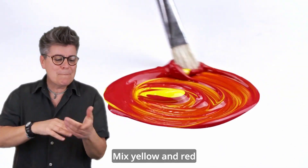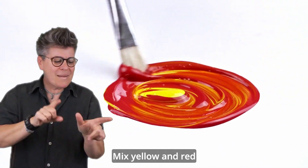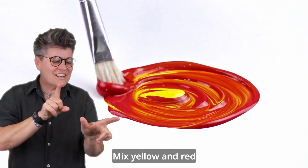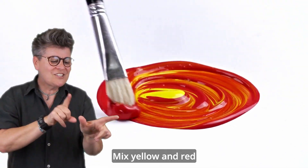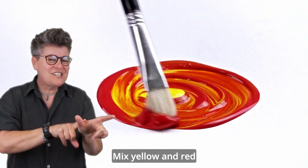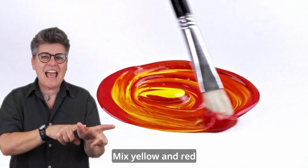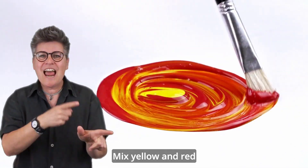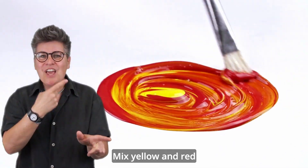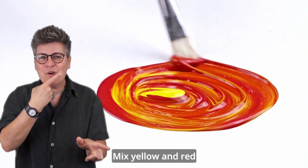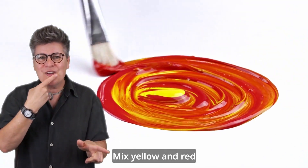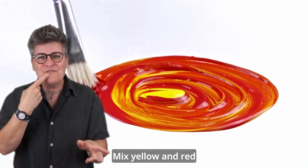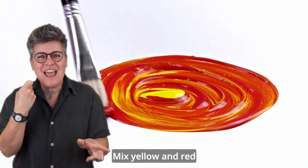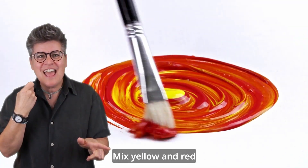mix yellow and red.